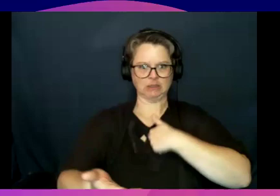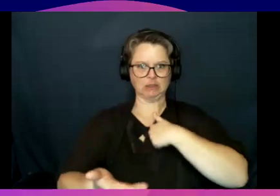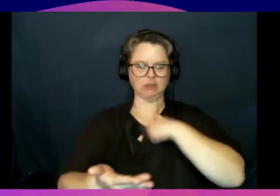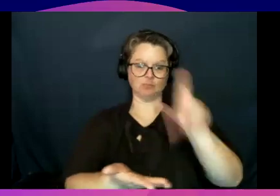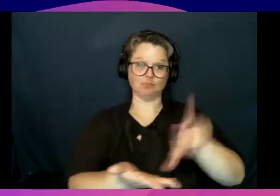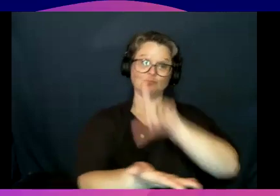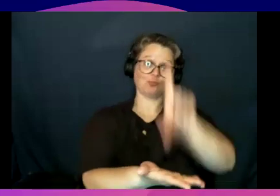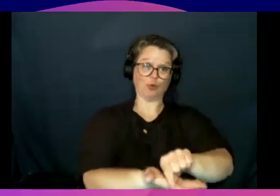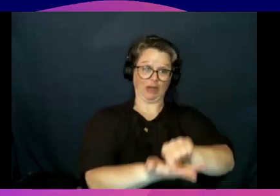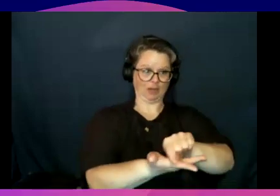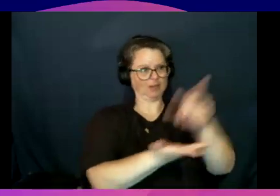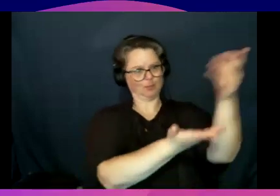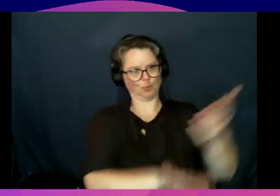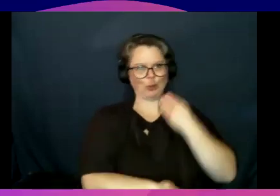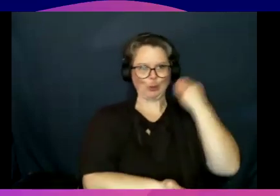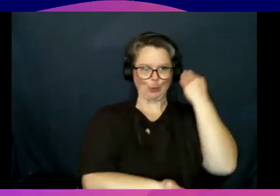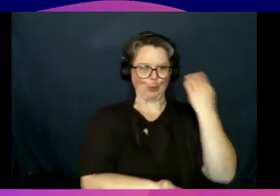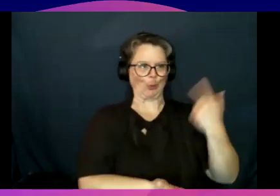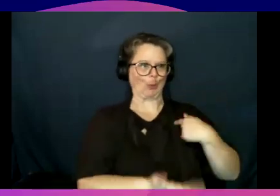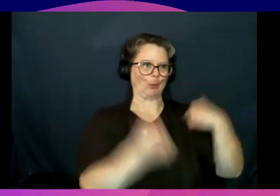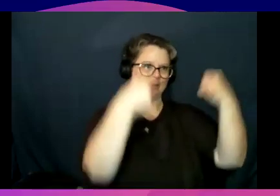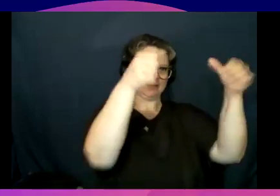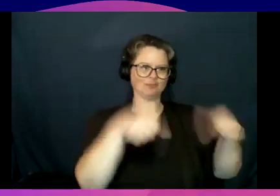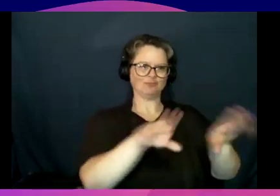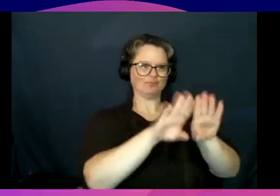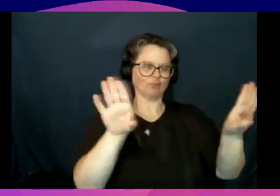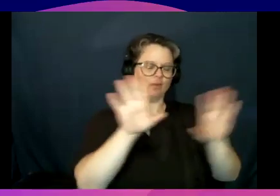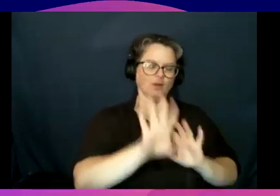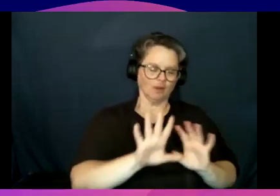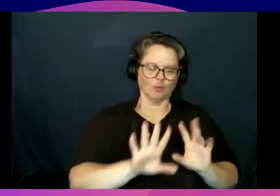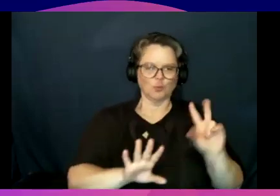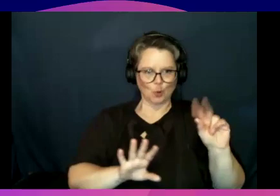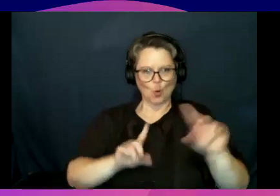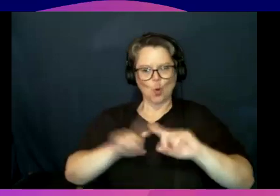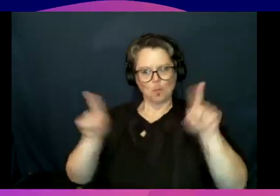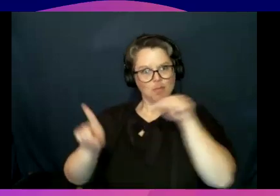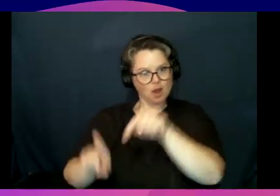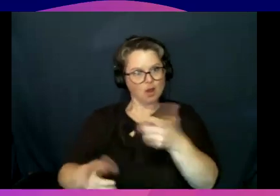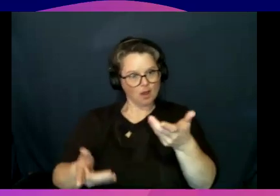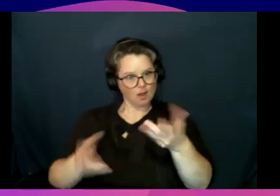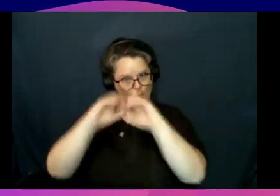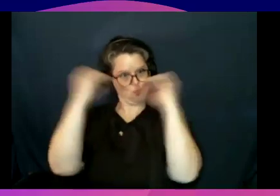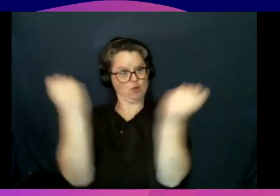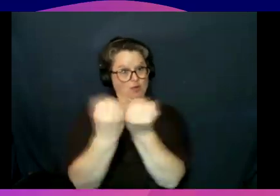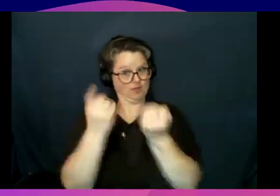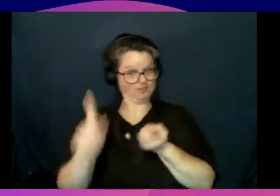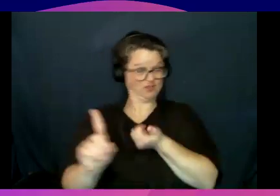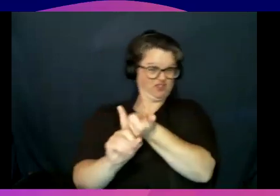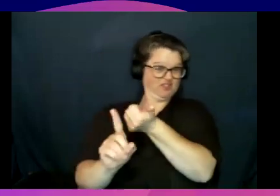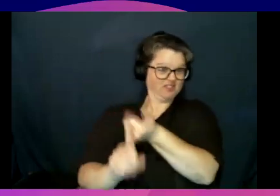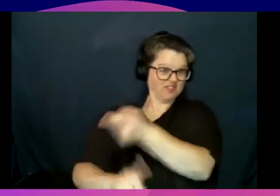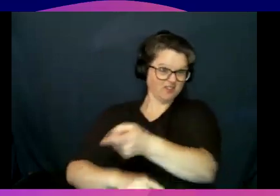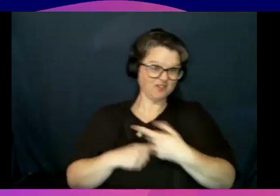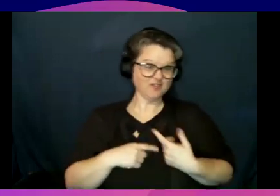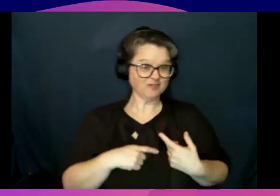will benefit and support teams. So low impact debriefing is really a 4-step process by which you know